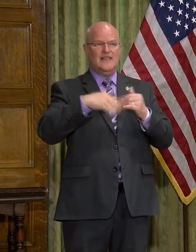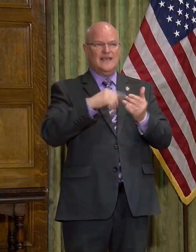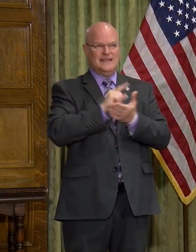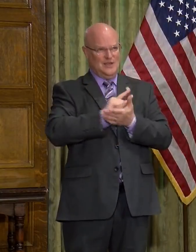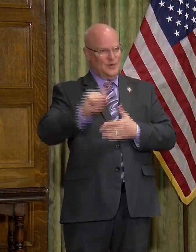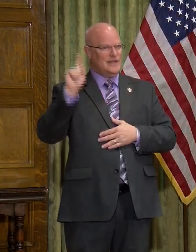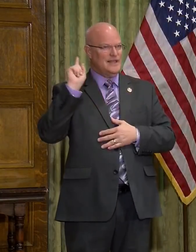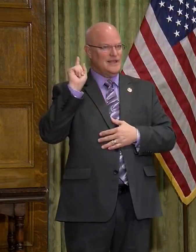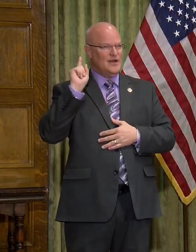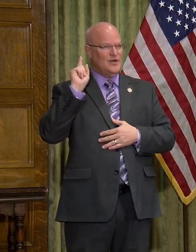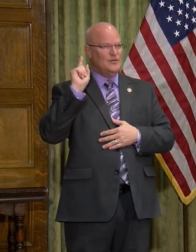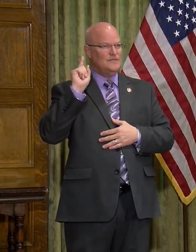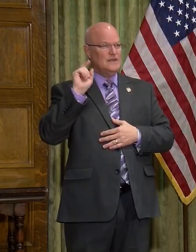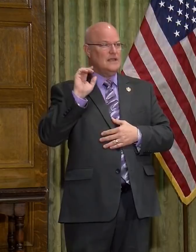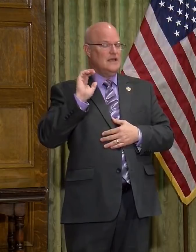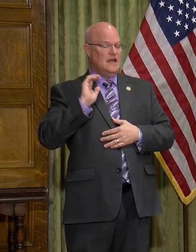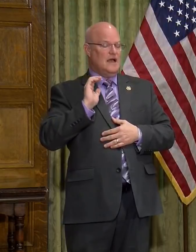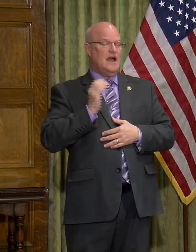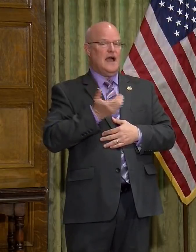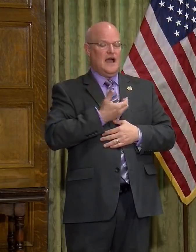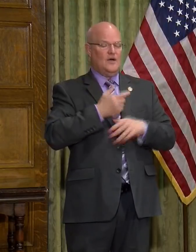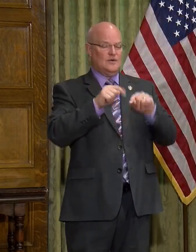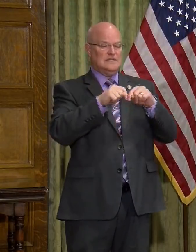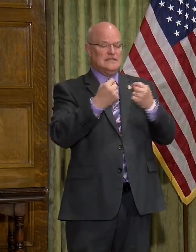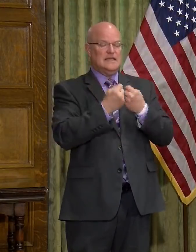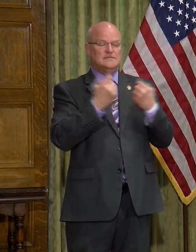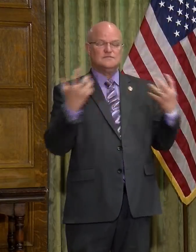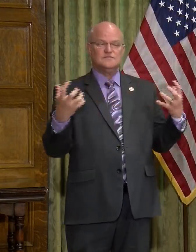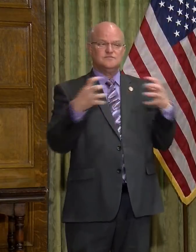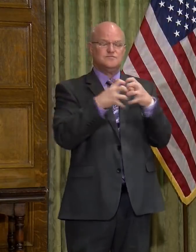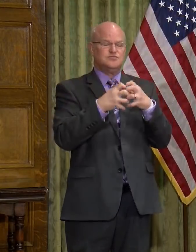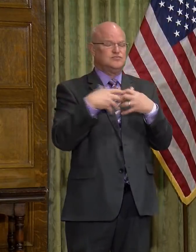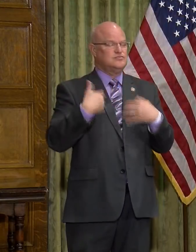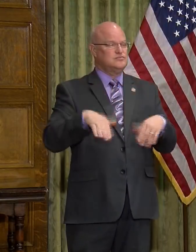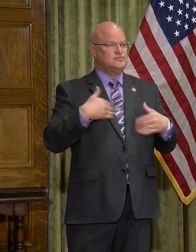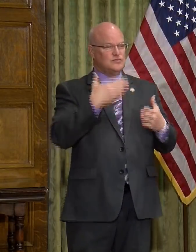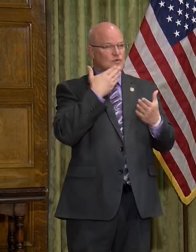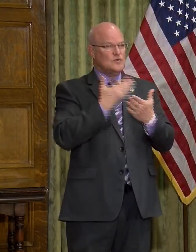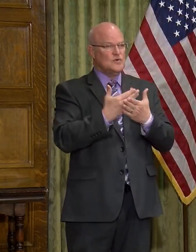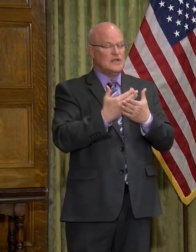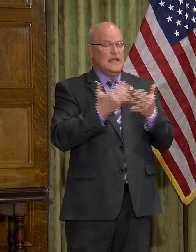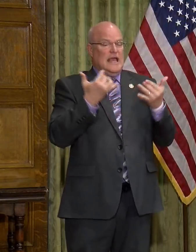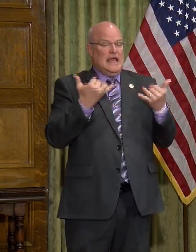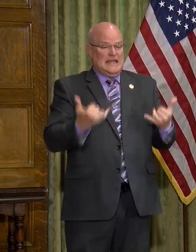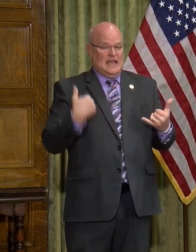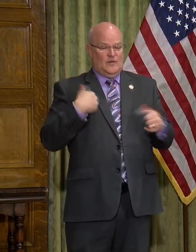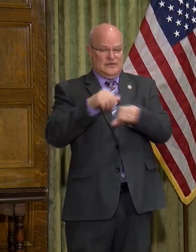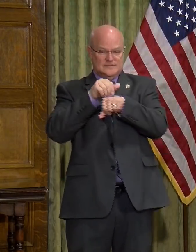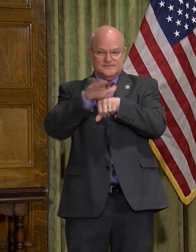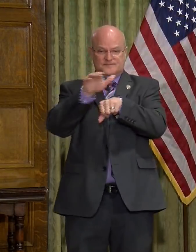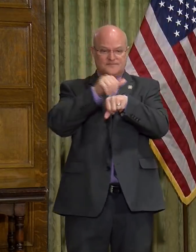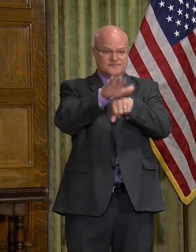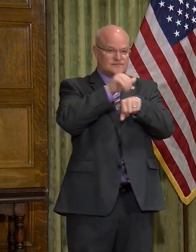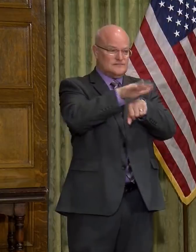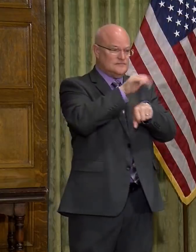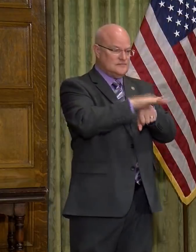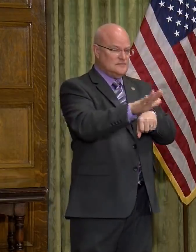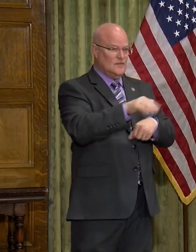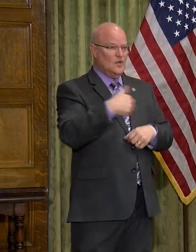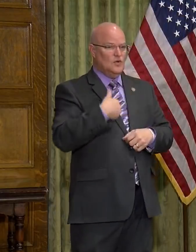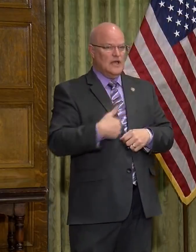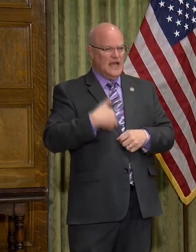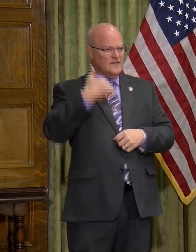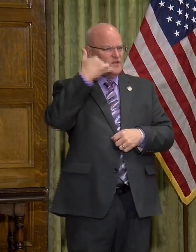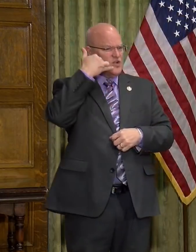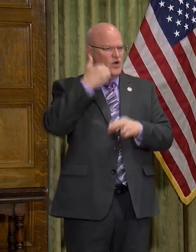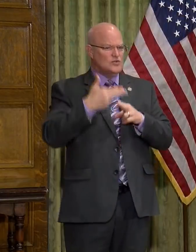ago. Teams really come together on that, and then we got to just make sure we get it distributed out in the right way. We're going to have a call